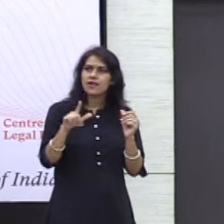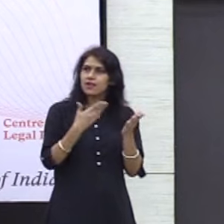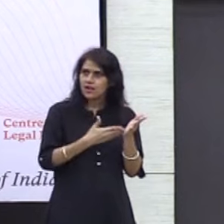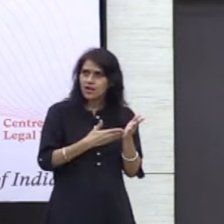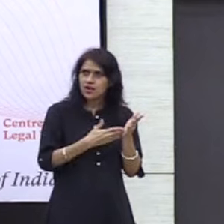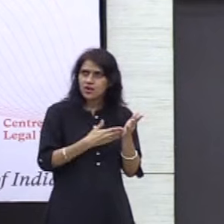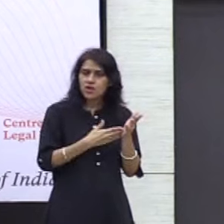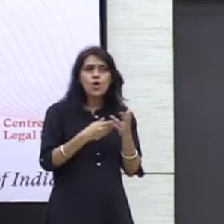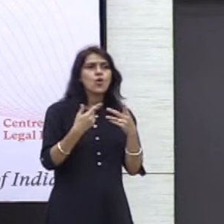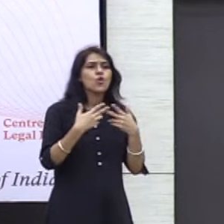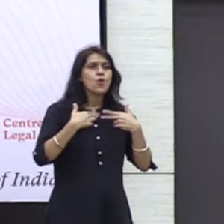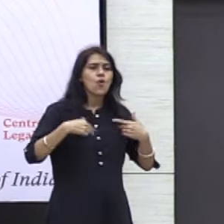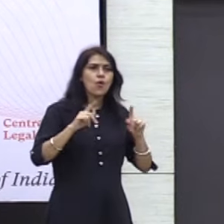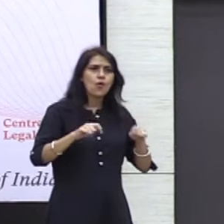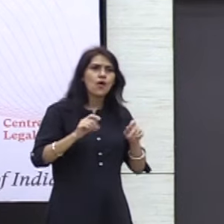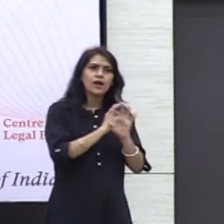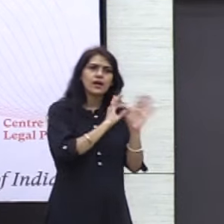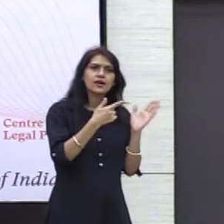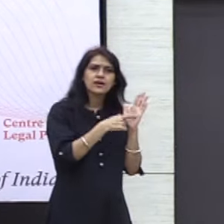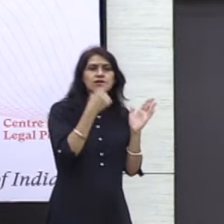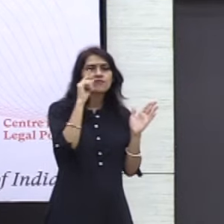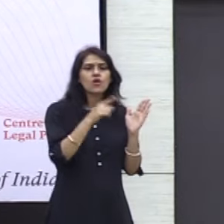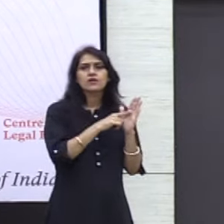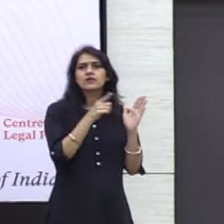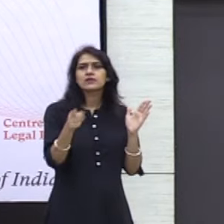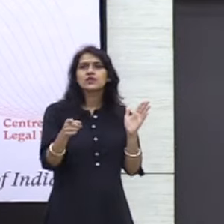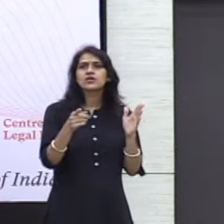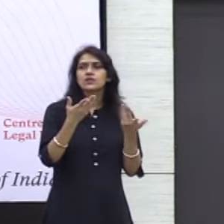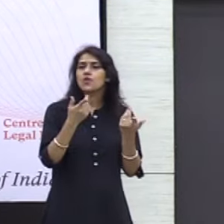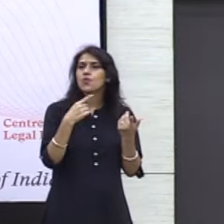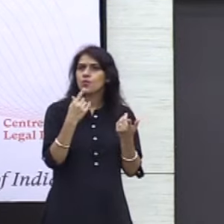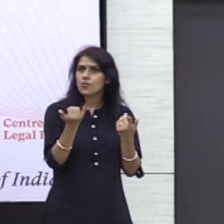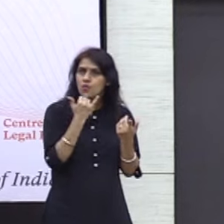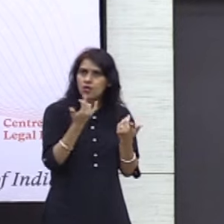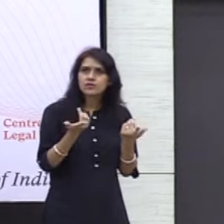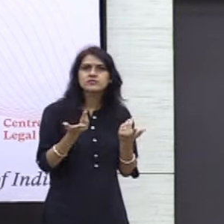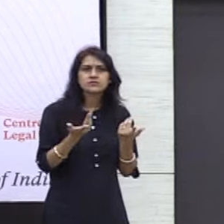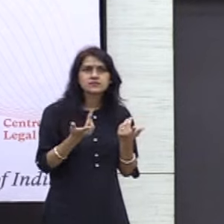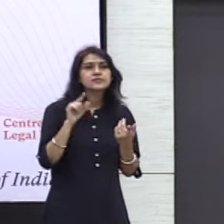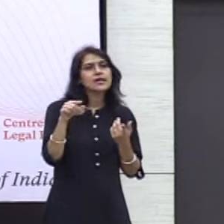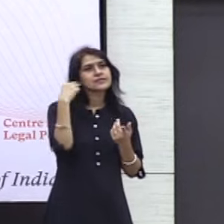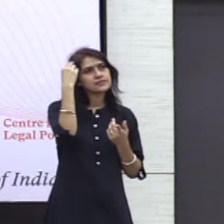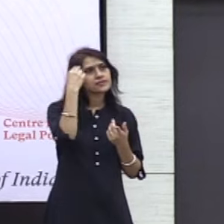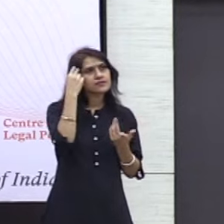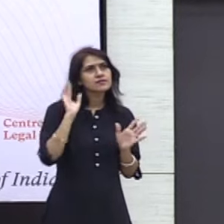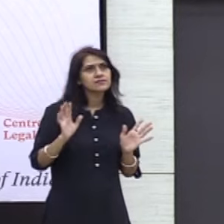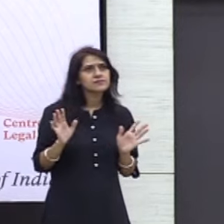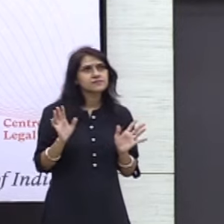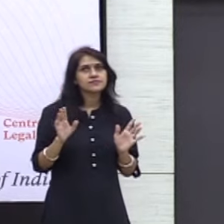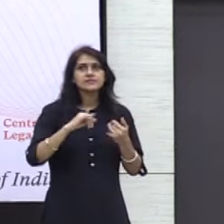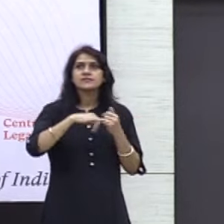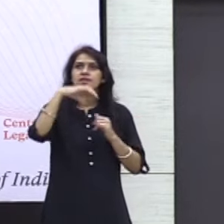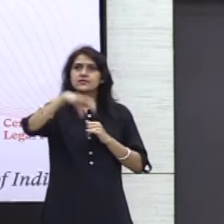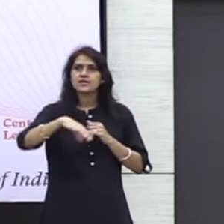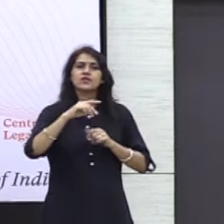people who commit offenses against society. That is why it is the state